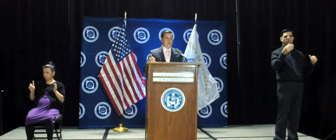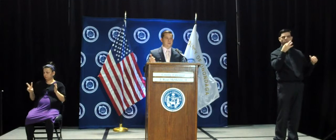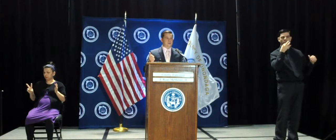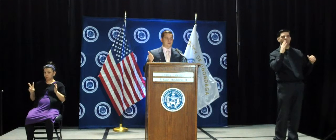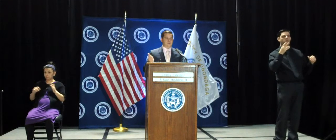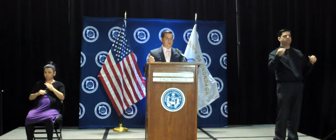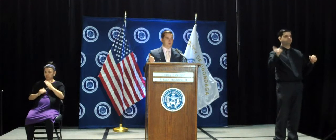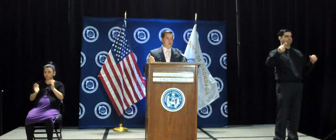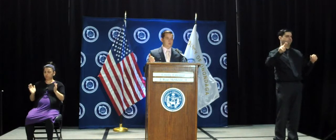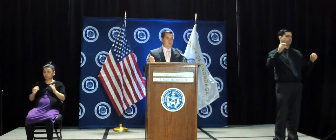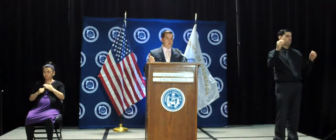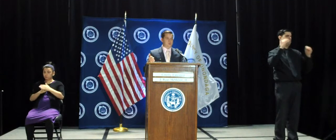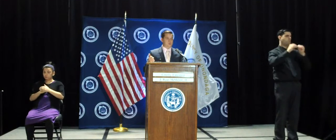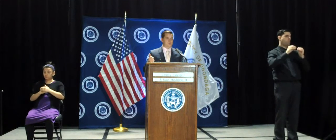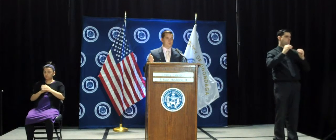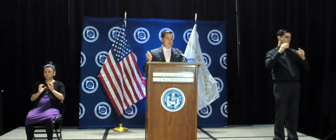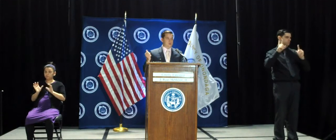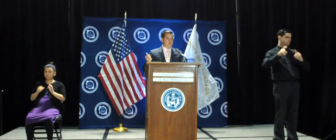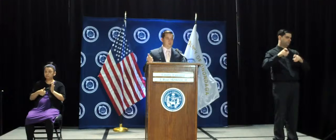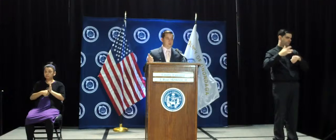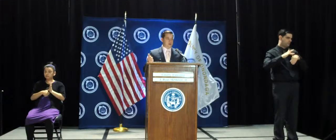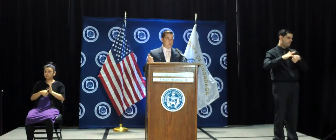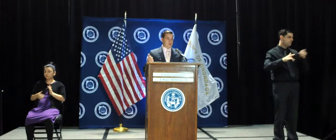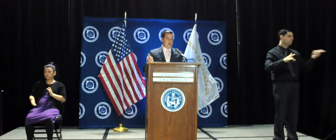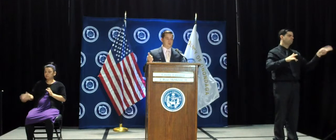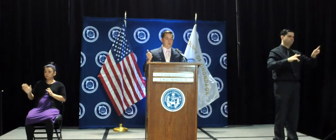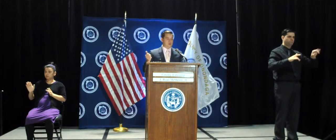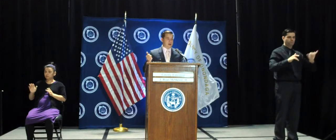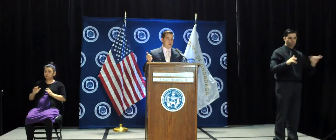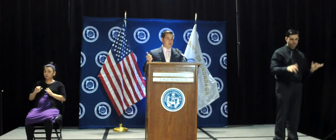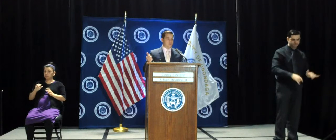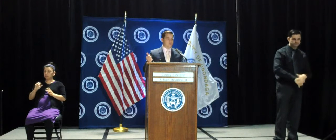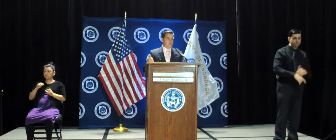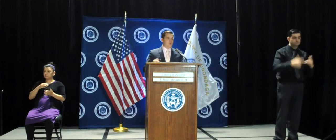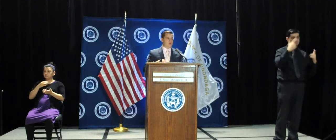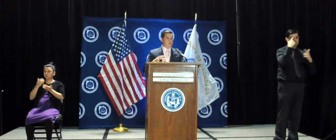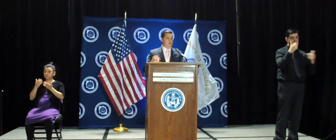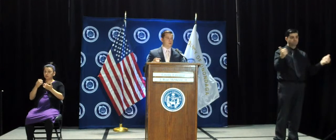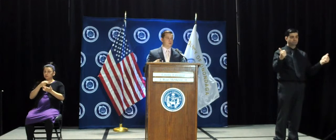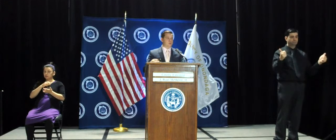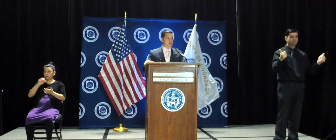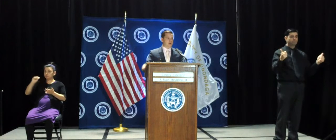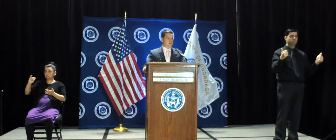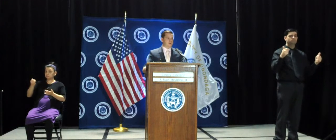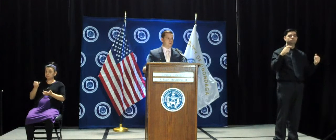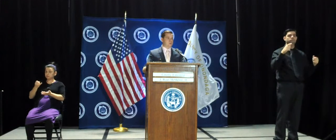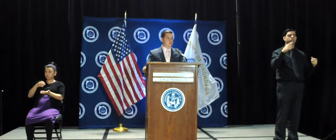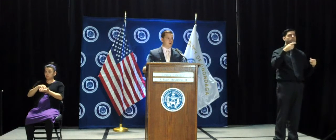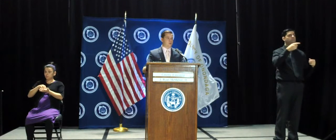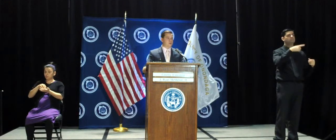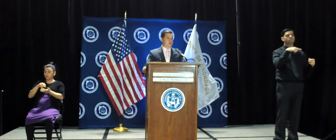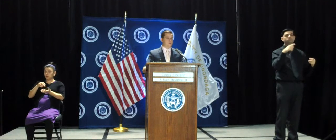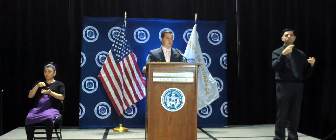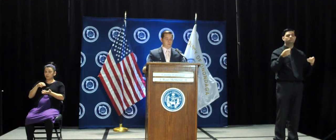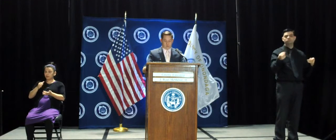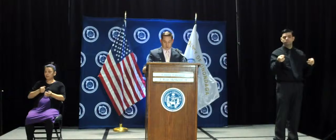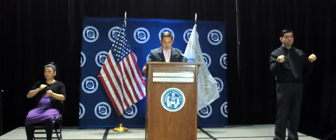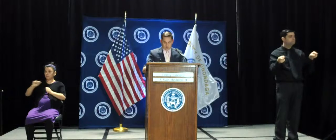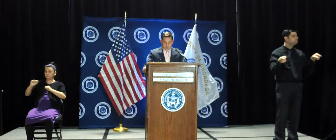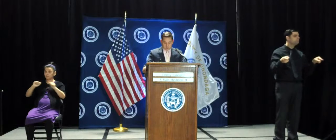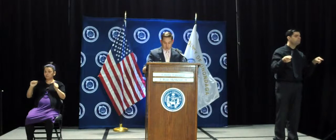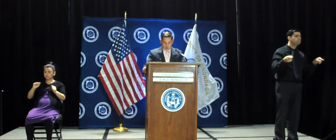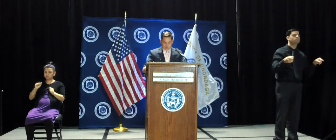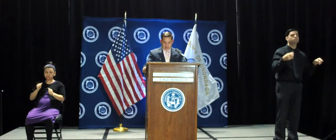Upstate sites. It doesn't mean you can't go to St. Joe's. Doesn't mean you can't go to Krause or your doctor or Syracuse Community Health Center. Those are other sites in the